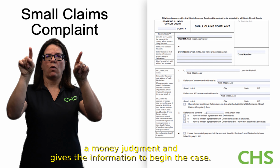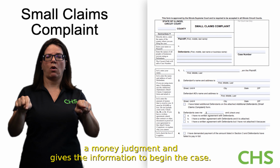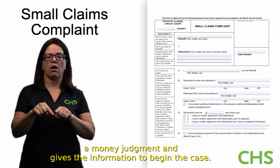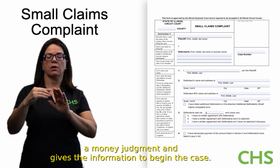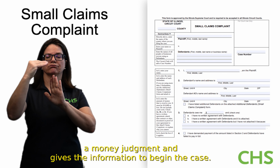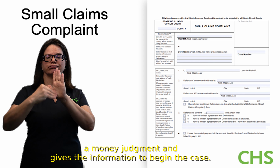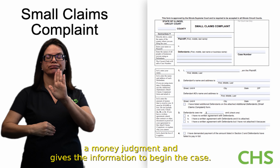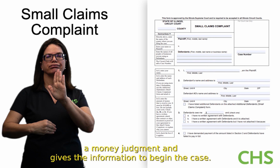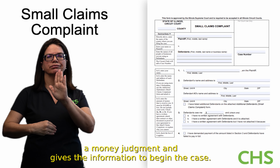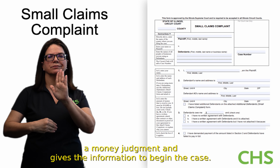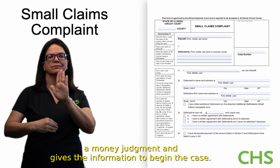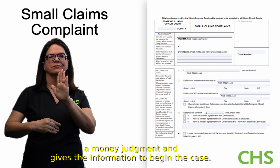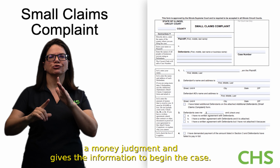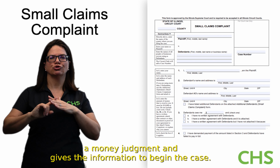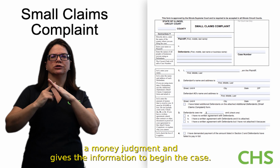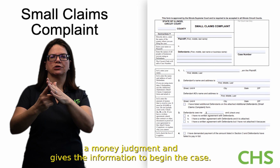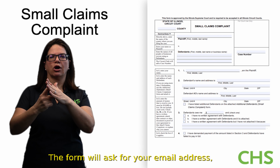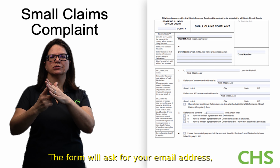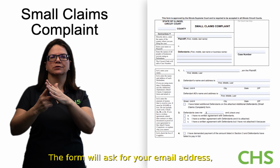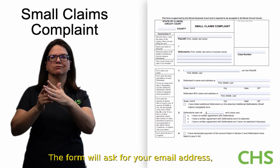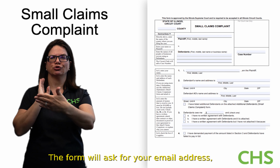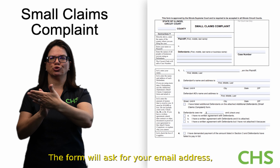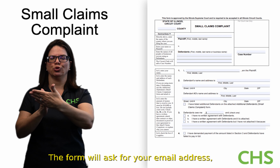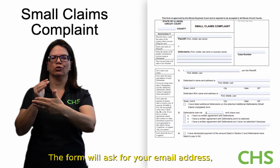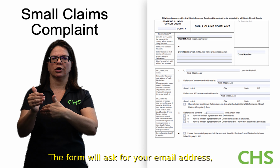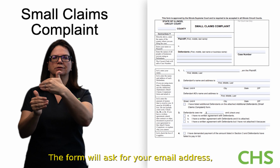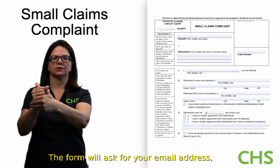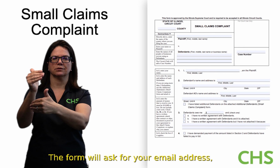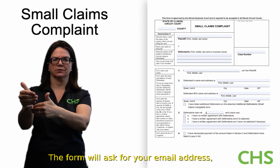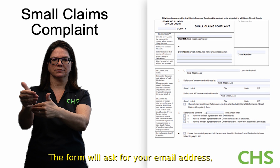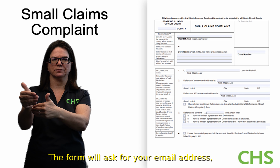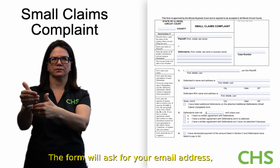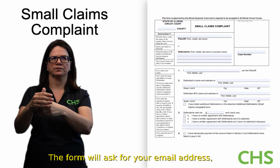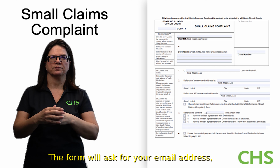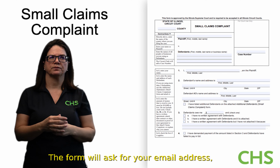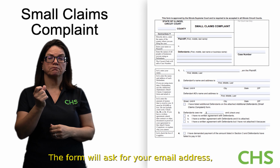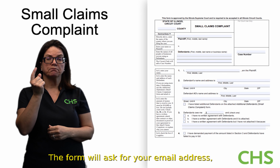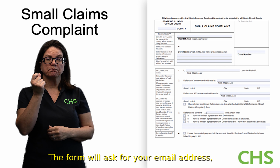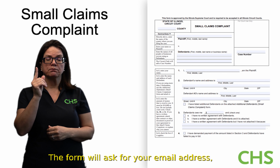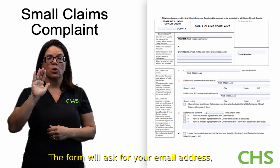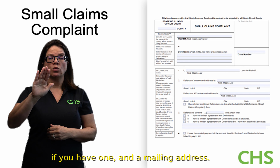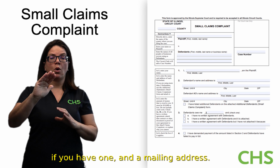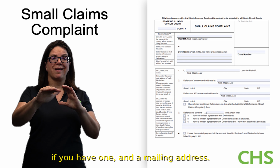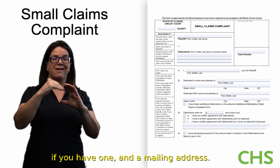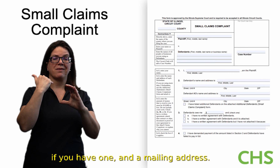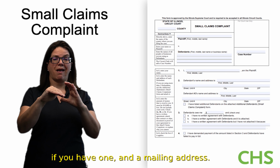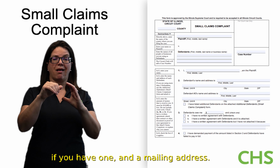begin the case. The form will ask for your email address if you have one